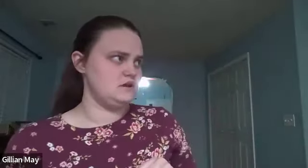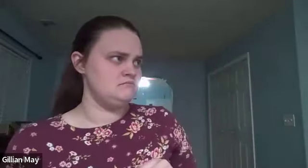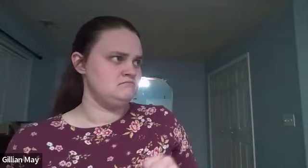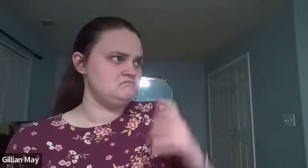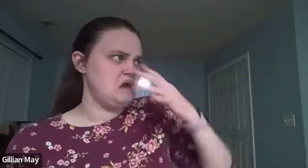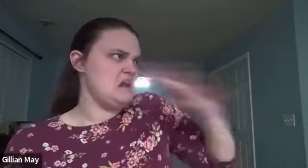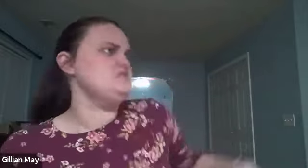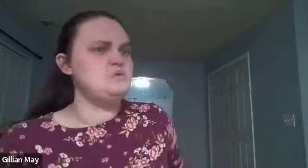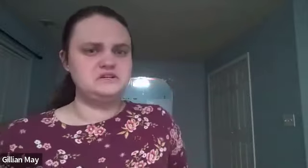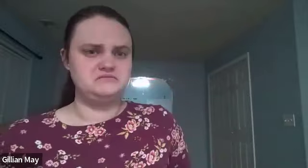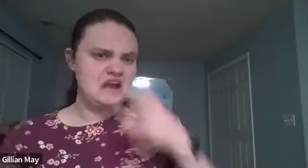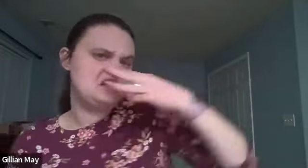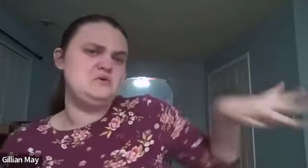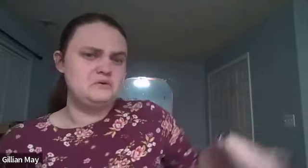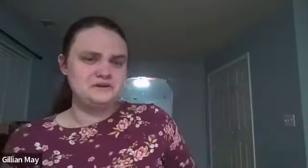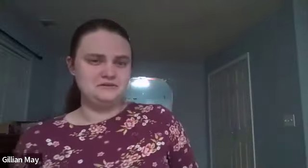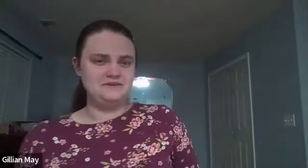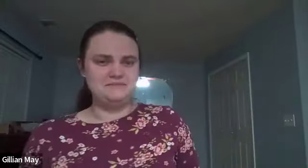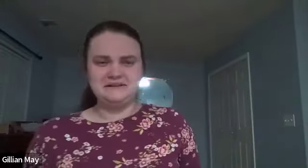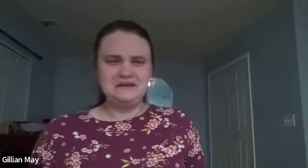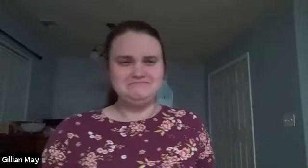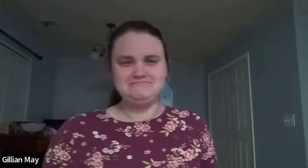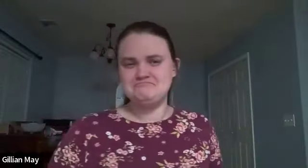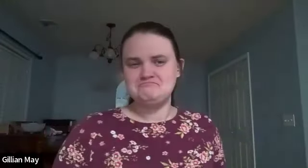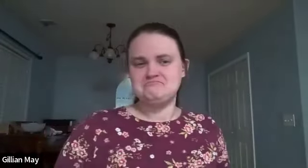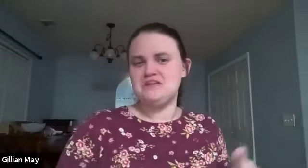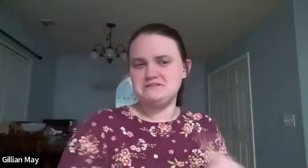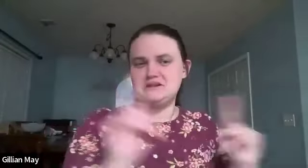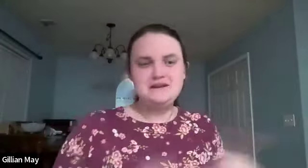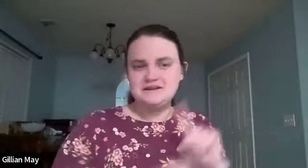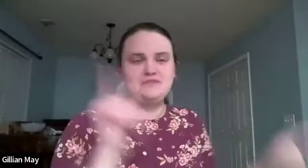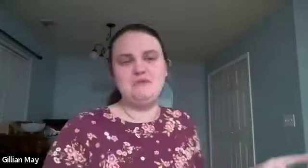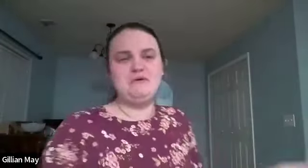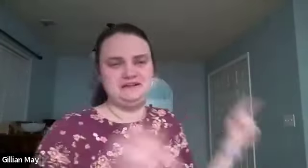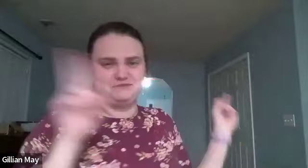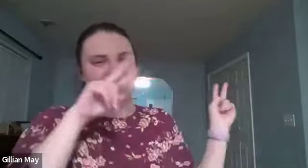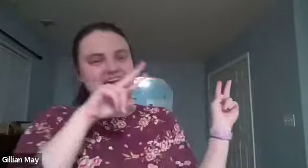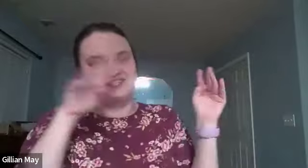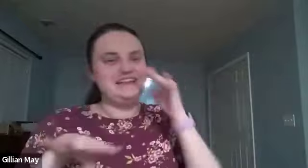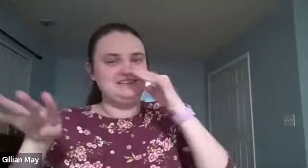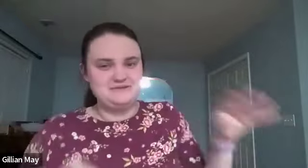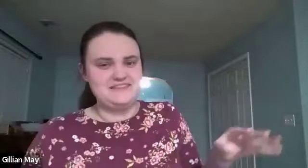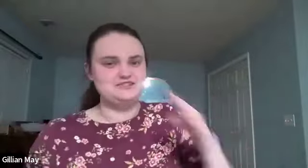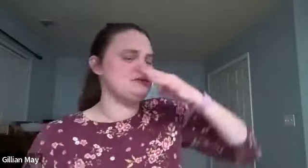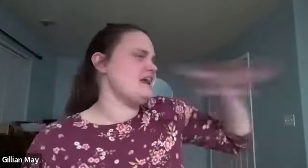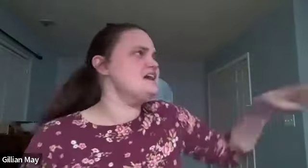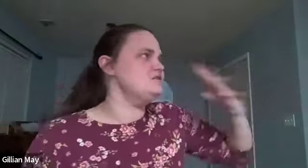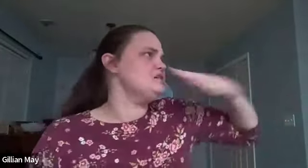and go, ignore you. I ignore you. And I'm like, that's kind of not the point. You're supposed to actually like do it. And they'll just be like, I ignore you,